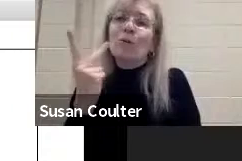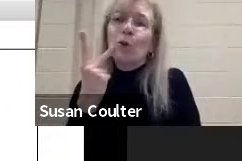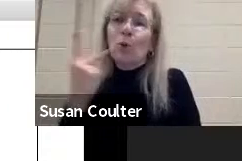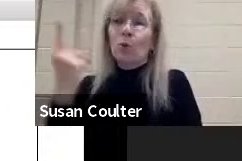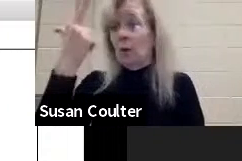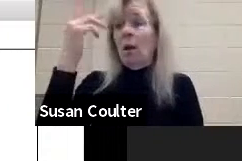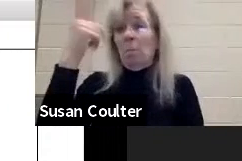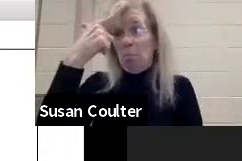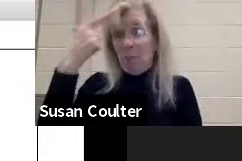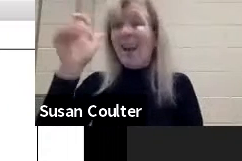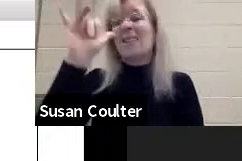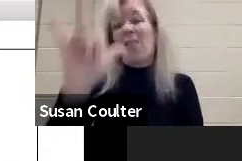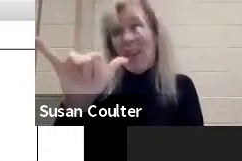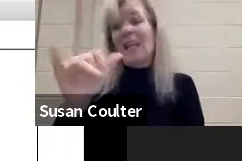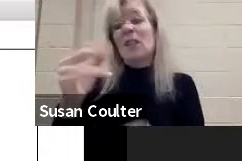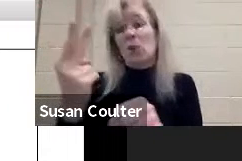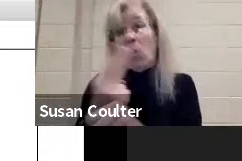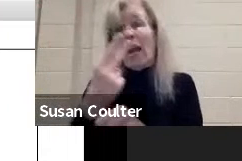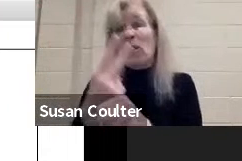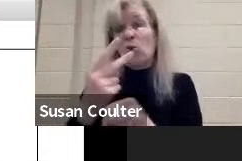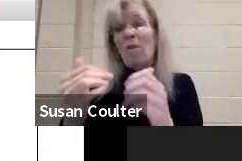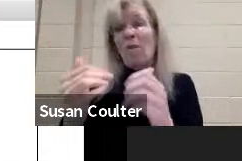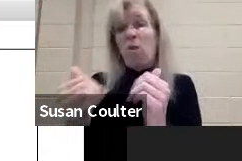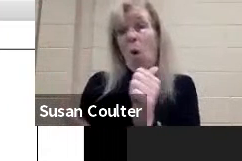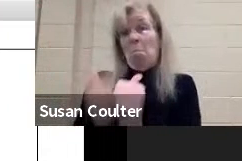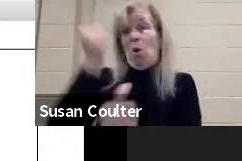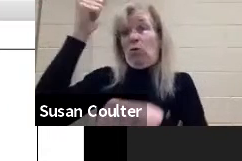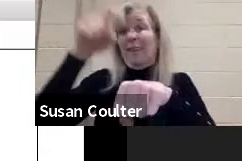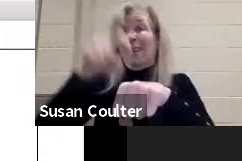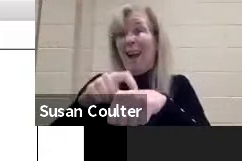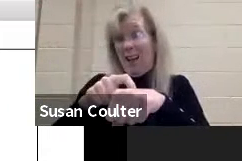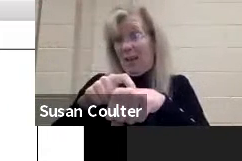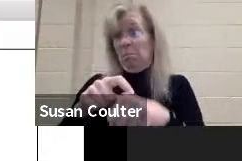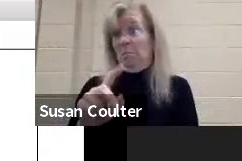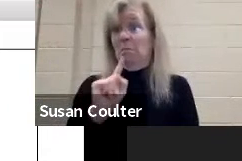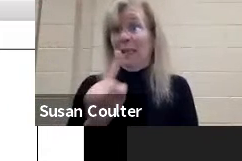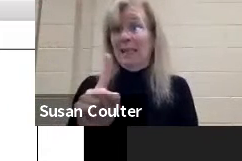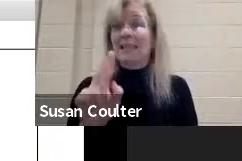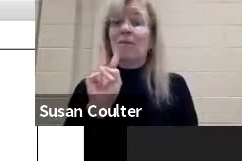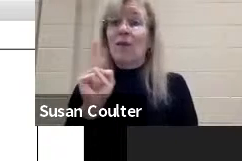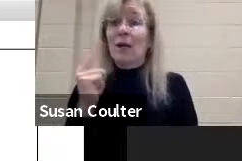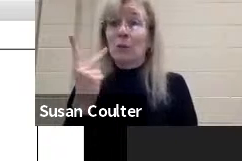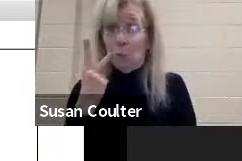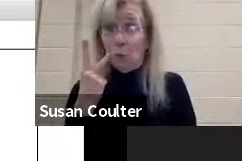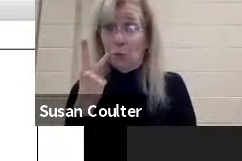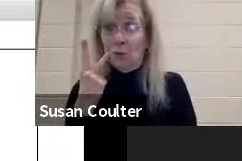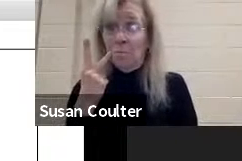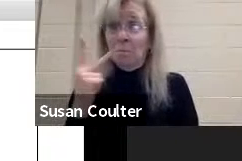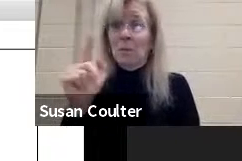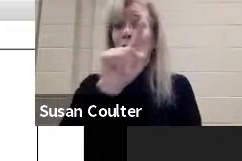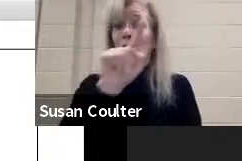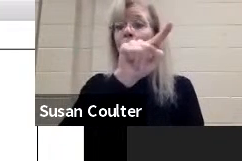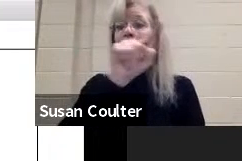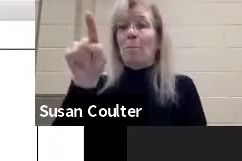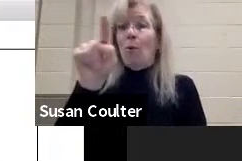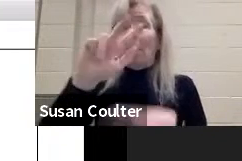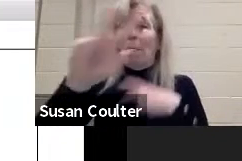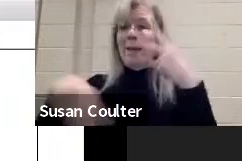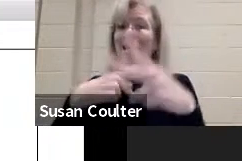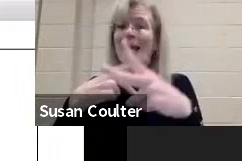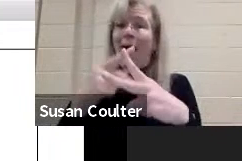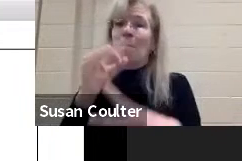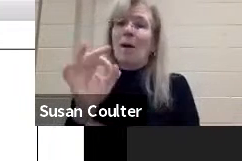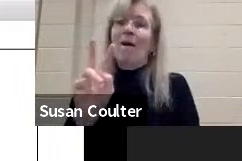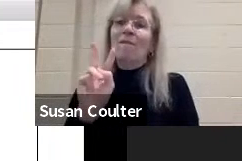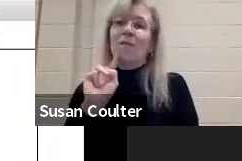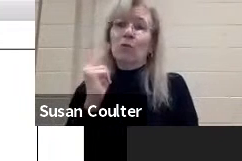Pot vegetables, because that's what I use it for most of the time, is vegetables. So I put